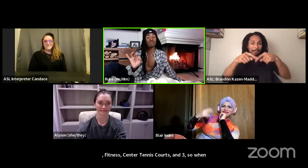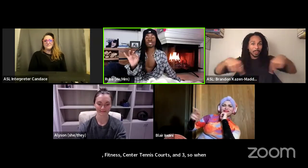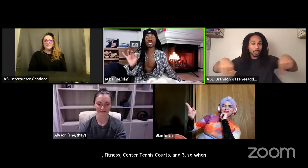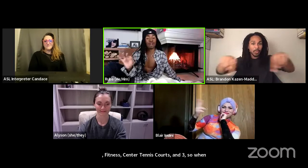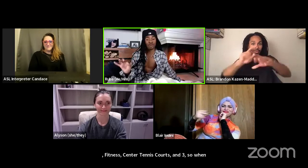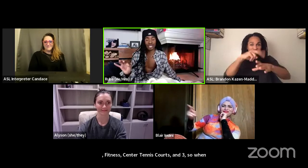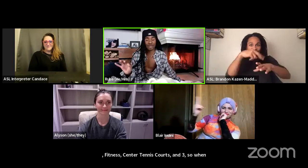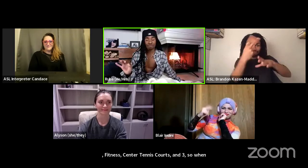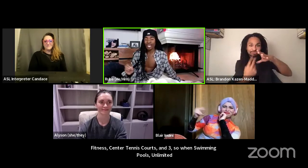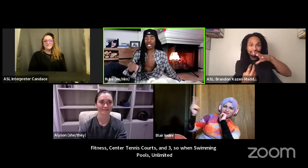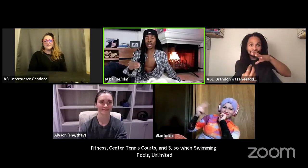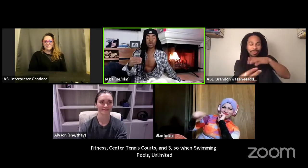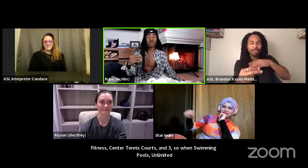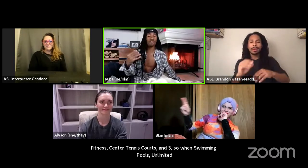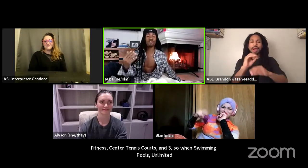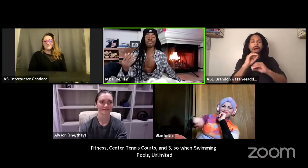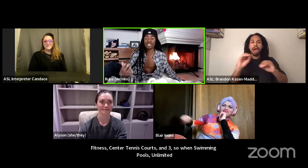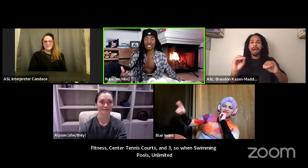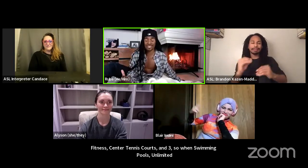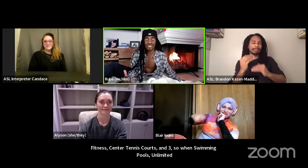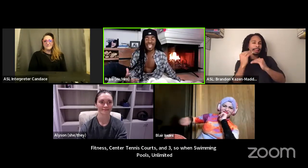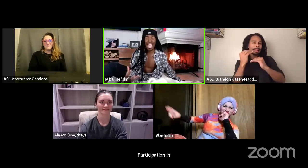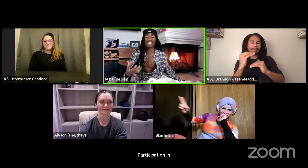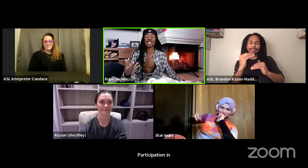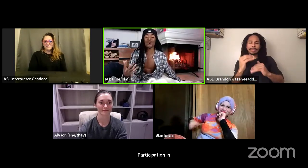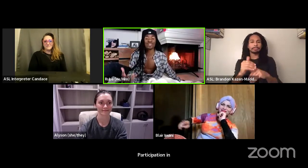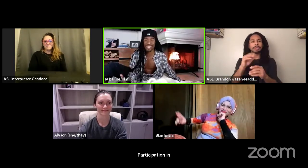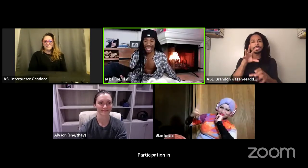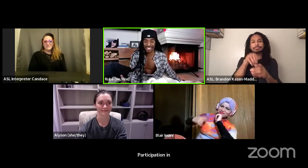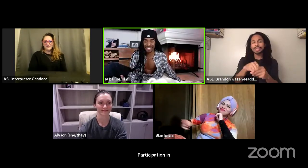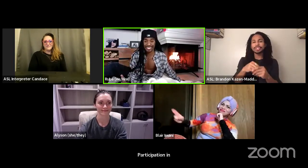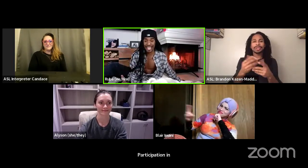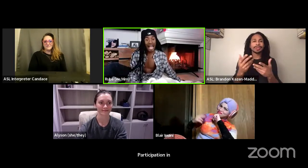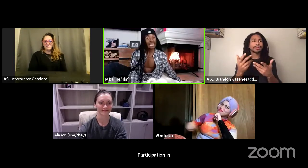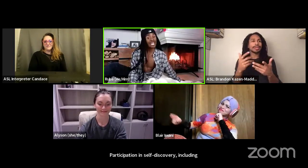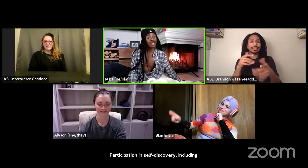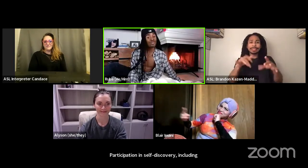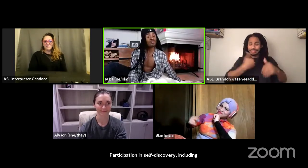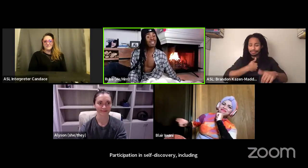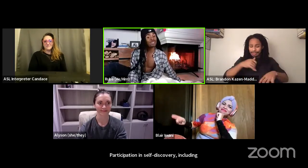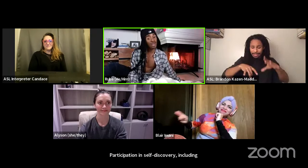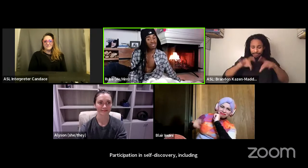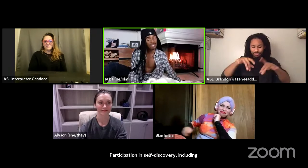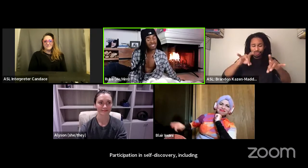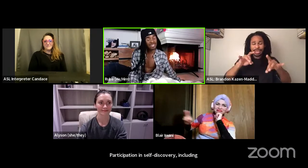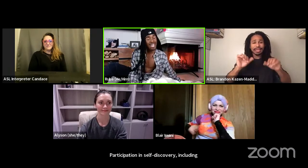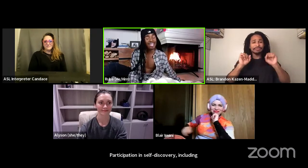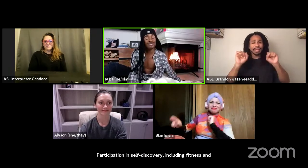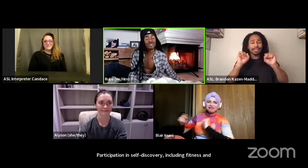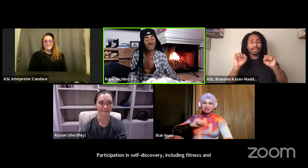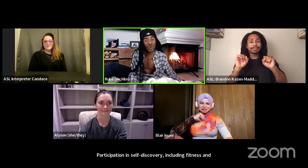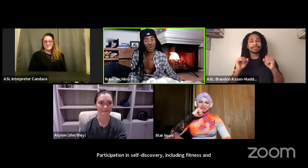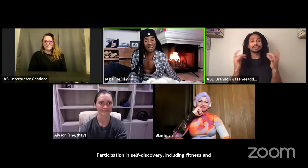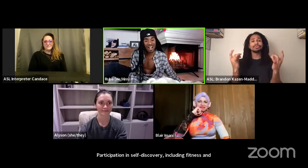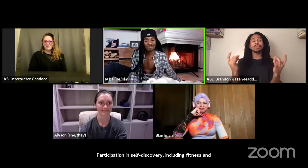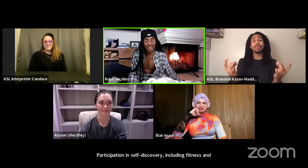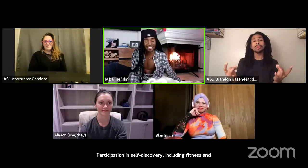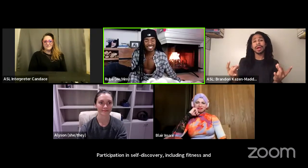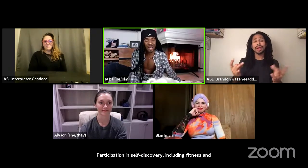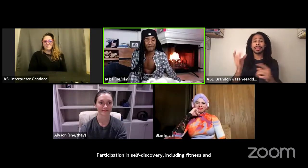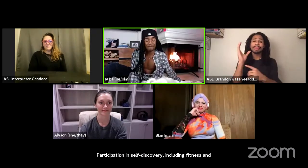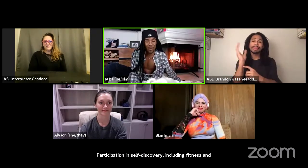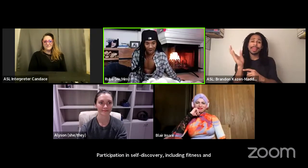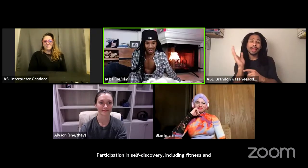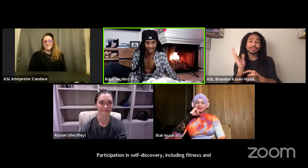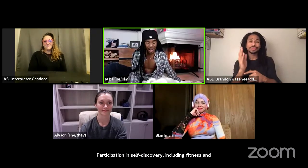in self-discovery, including fitness and yoga classes, lectures by specialists, and so